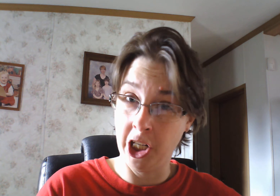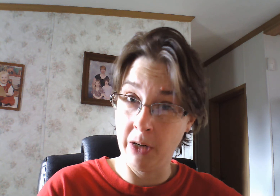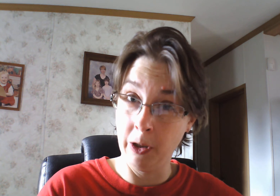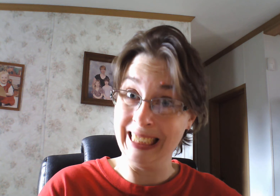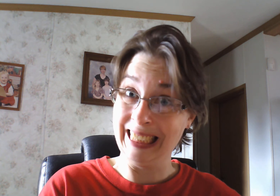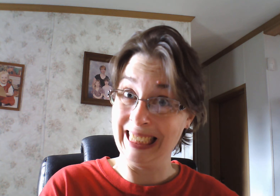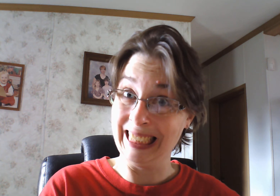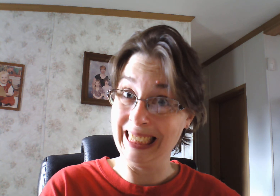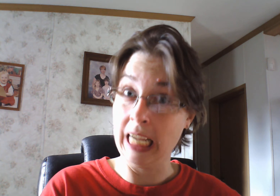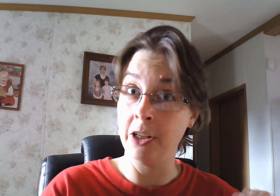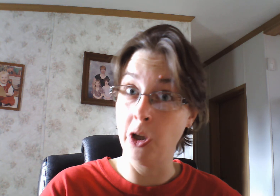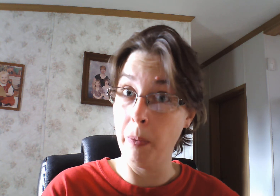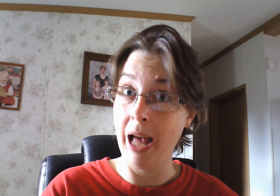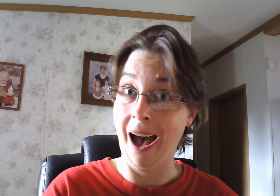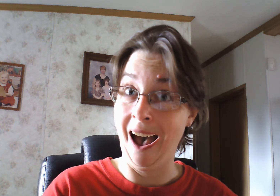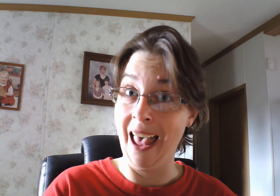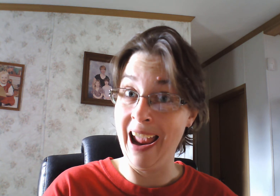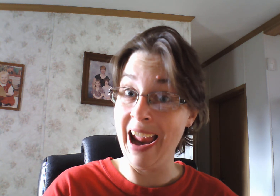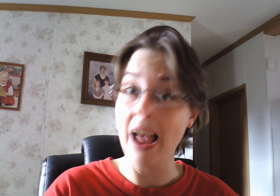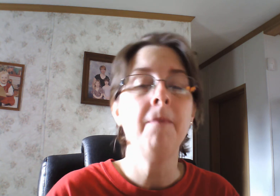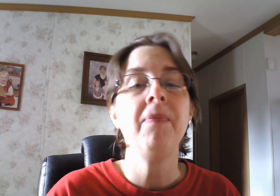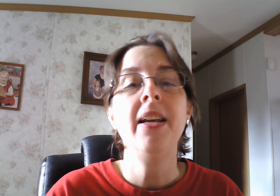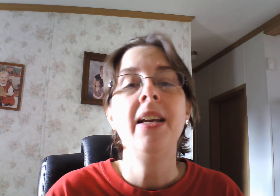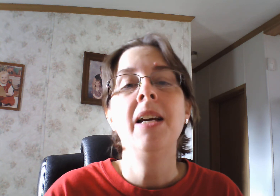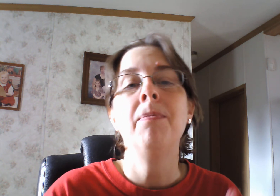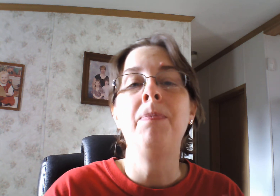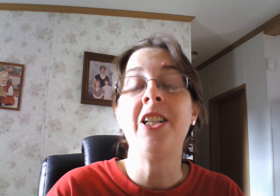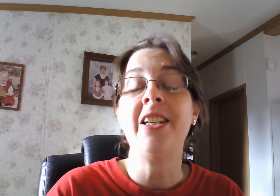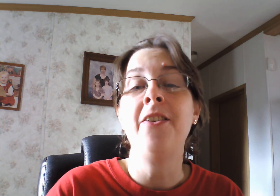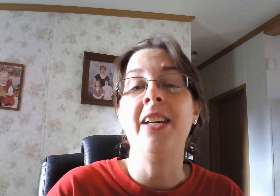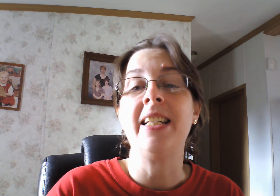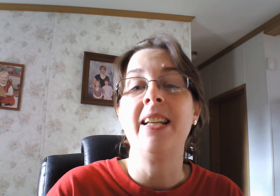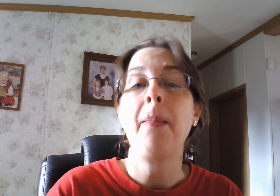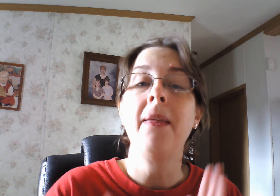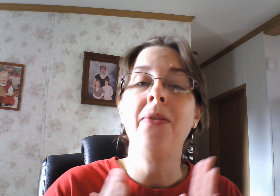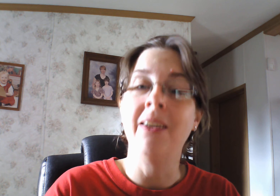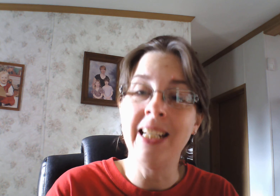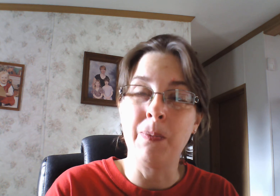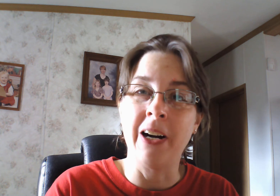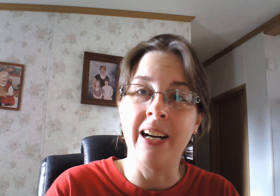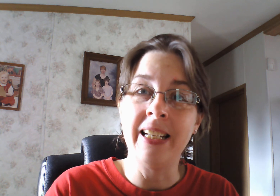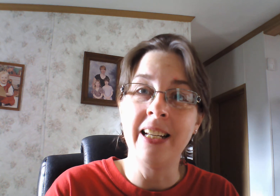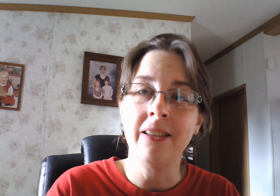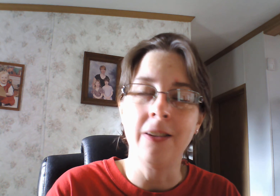shower. And soap. Hey. Just know this. There is a prize. There's more